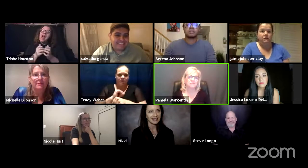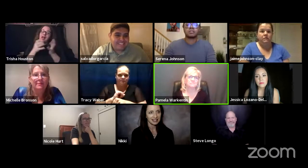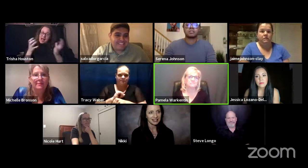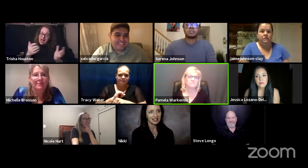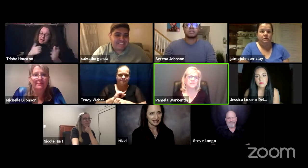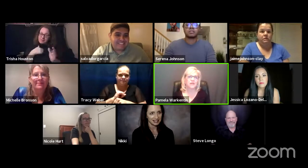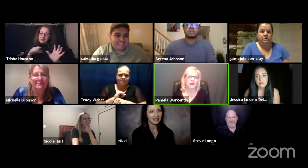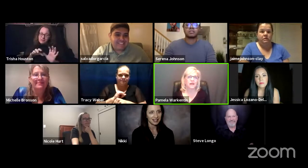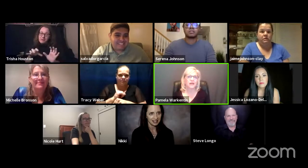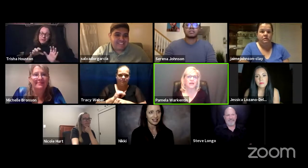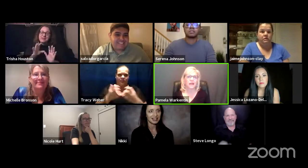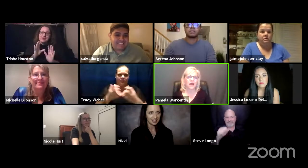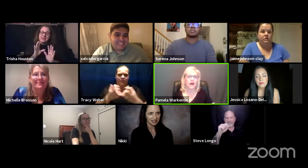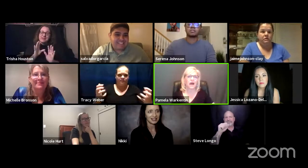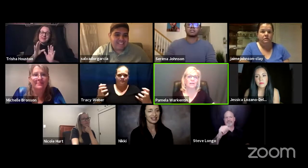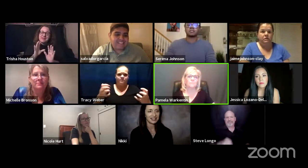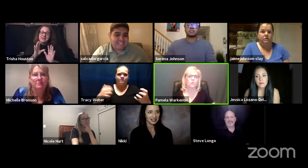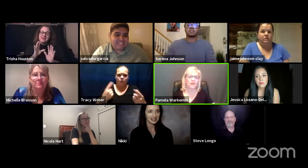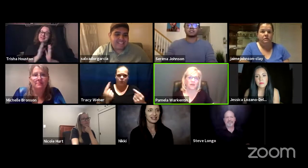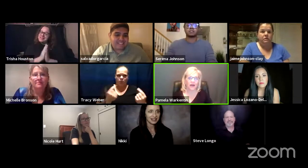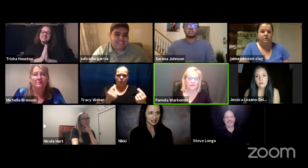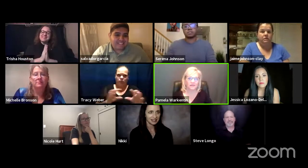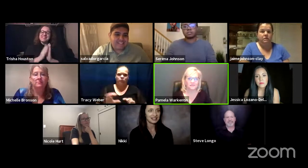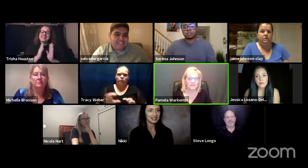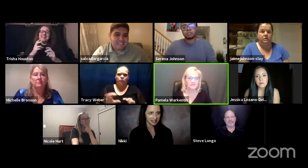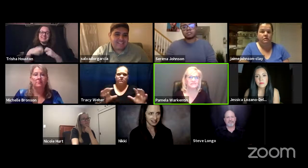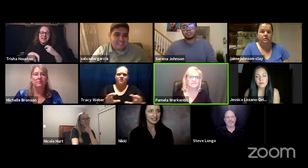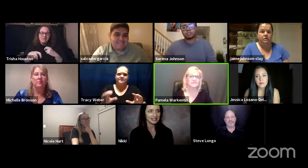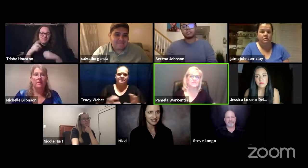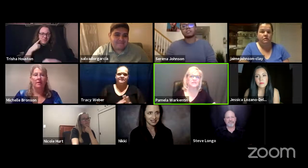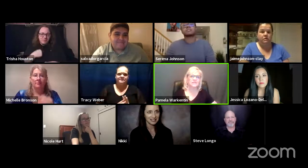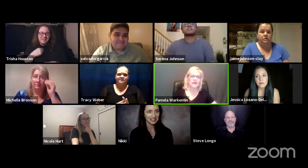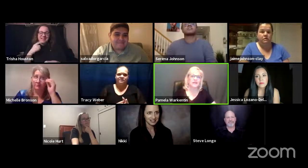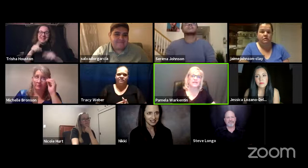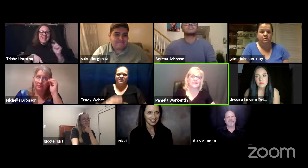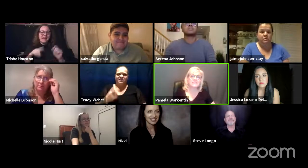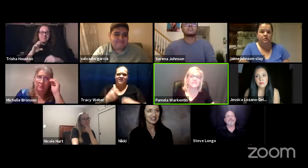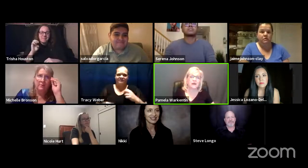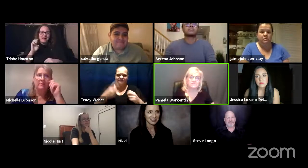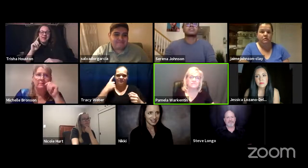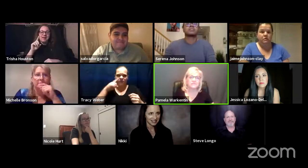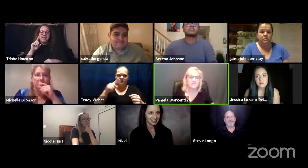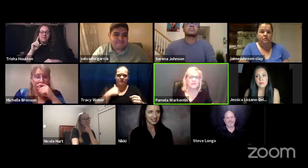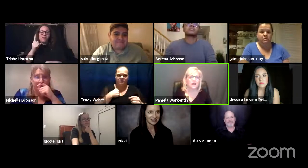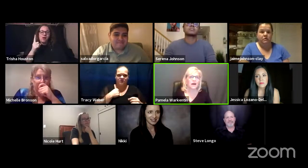I am doing a lot, and it is tough.